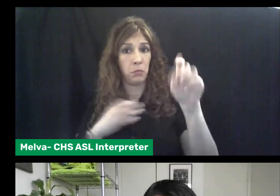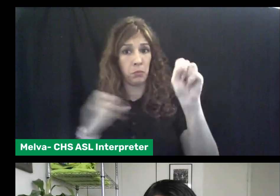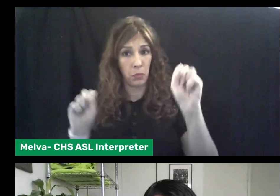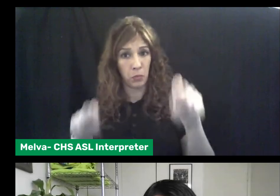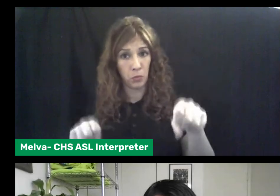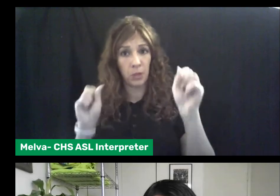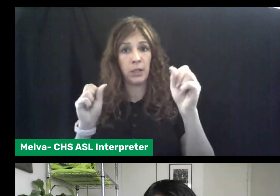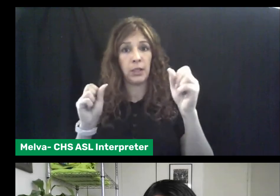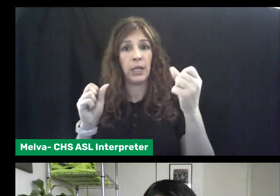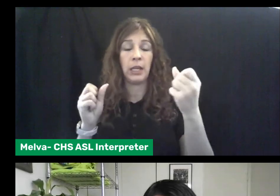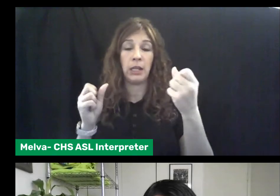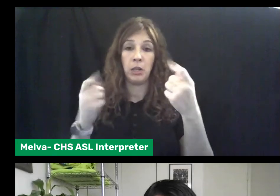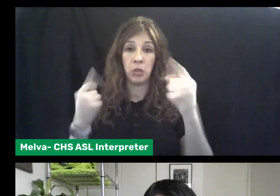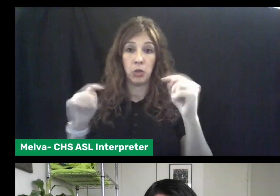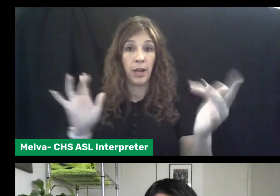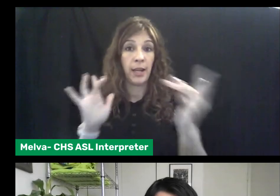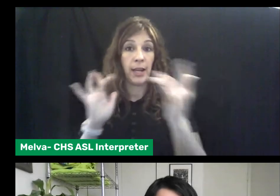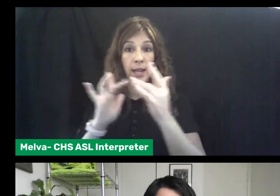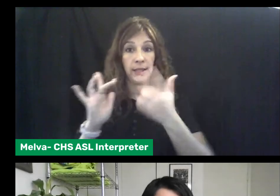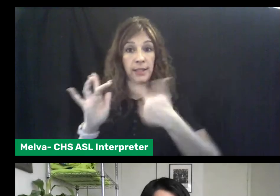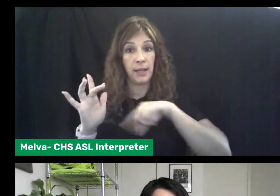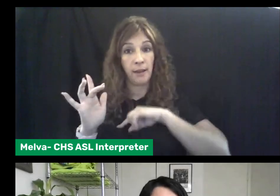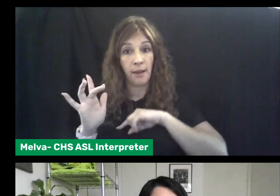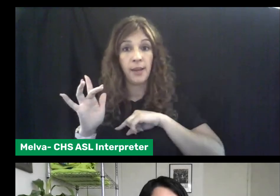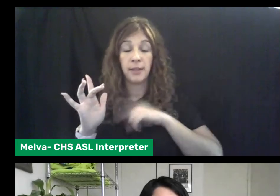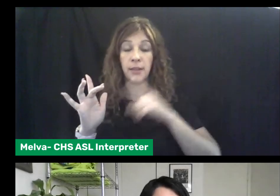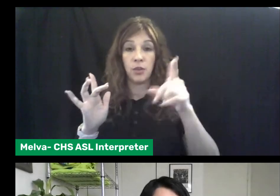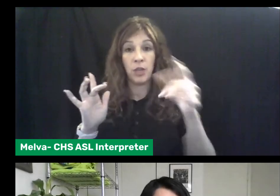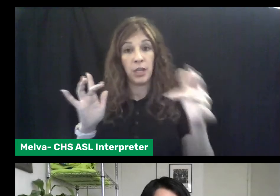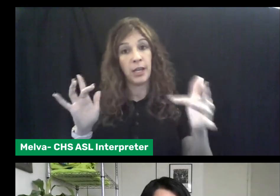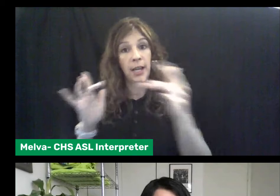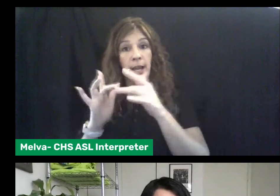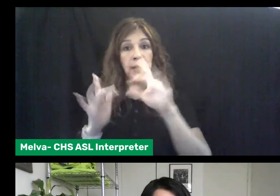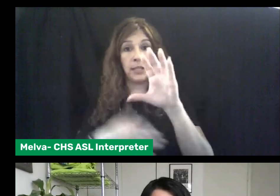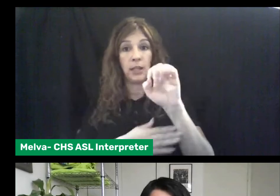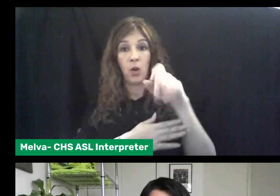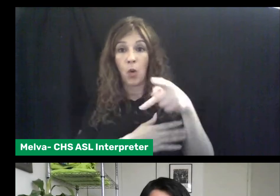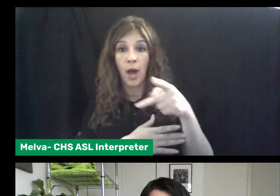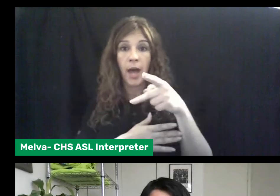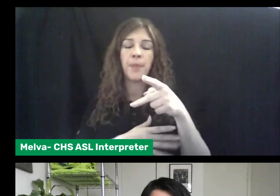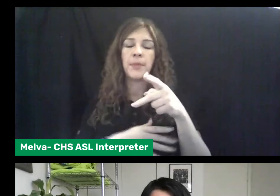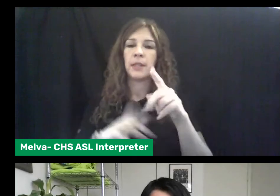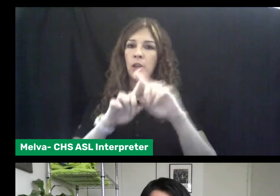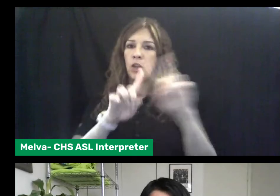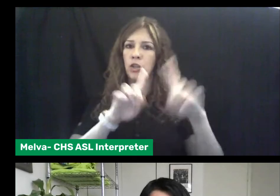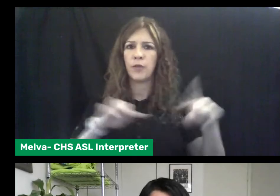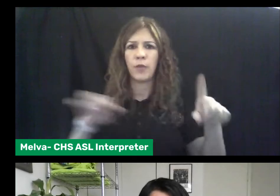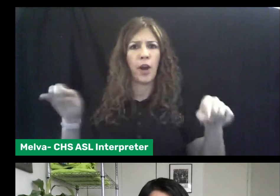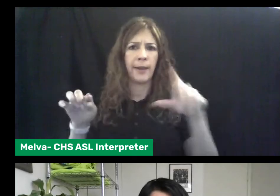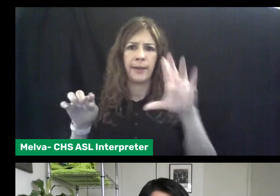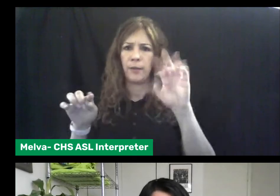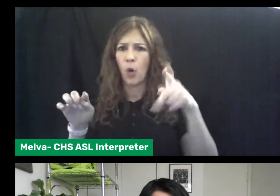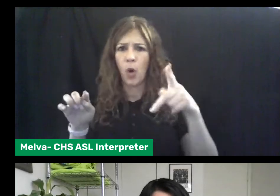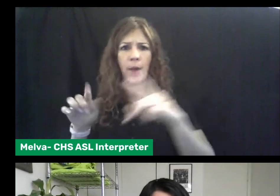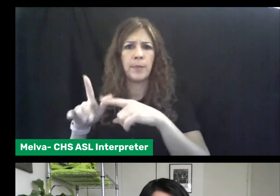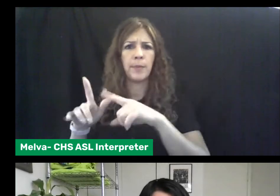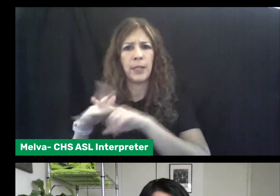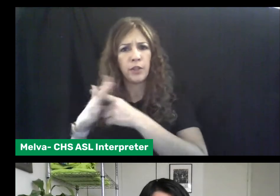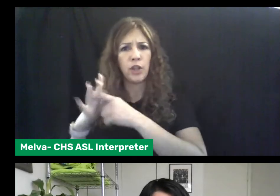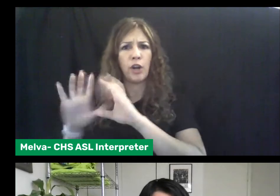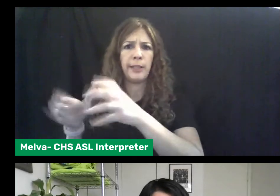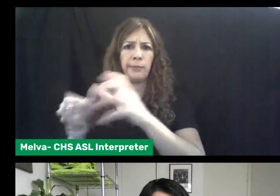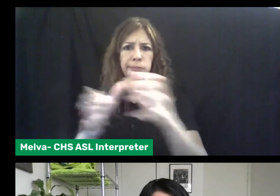de consultarnos. El Illinois Workers Cooperative Alliance o la Alianza de Cooperativas de Chicago, de